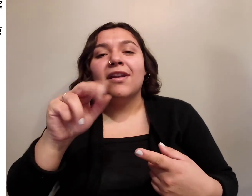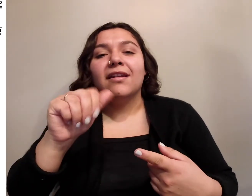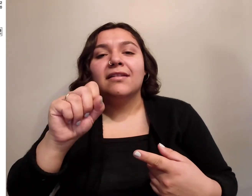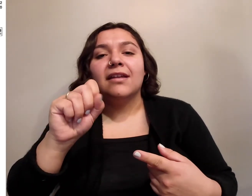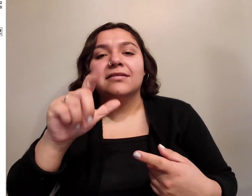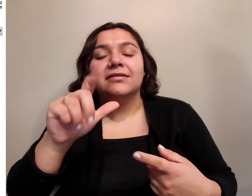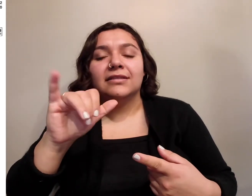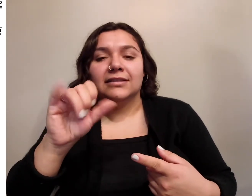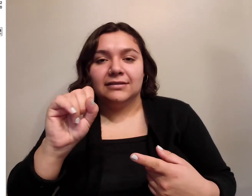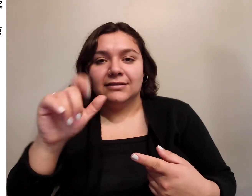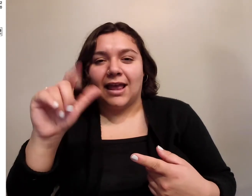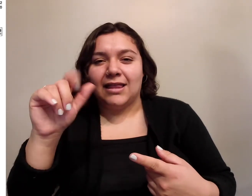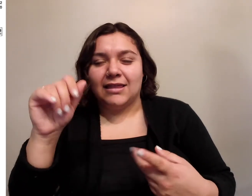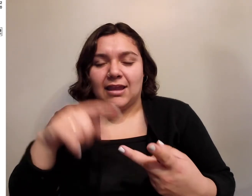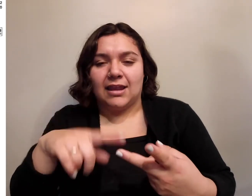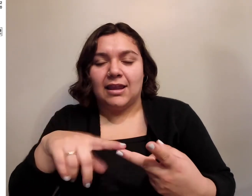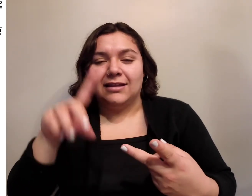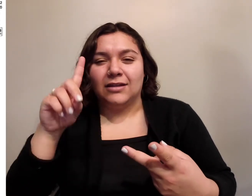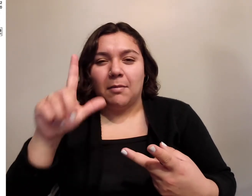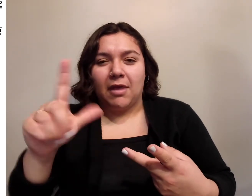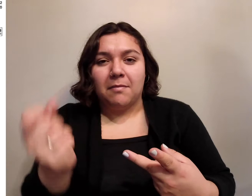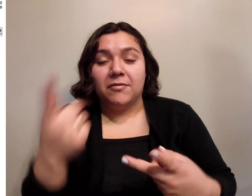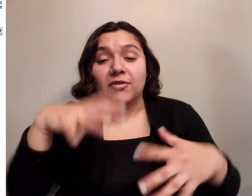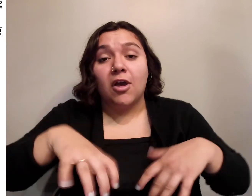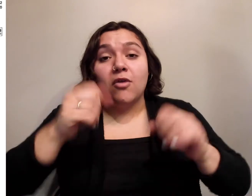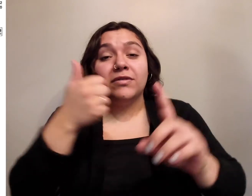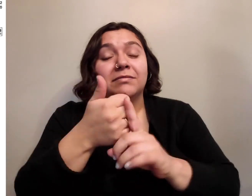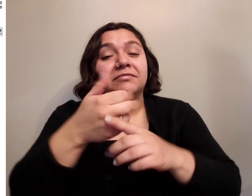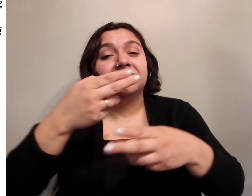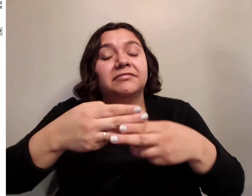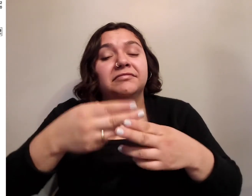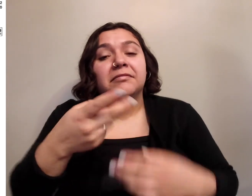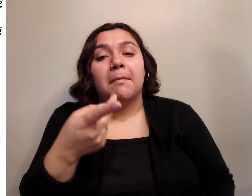chronicles shifting paradigms in the era of social distancing.